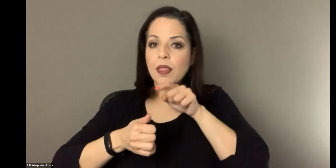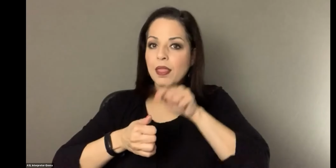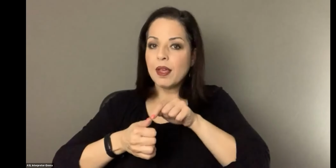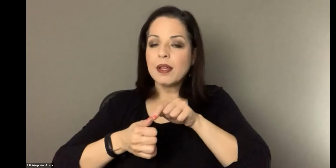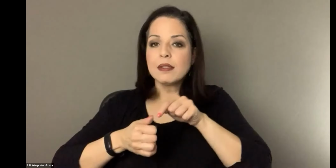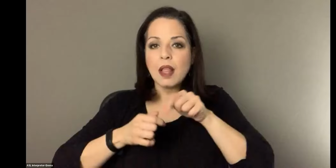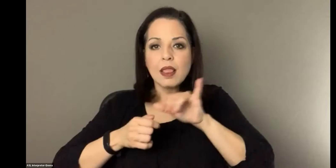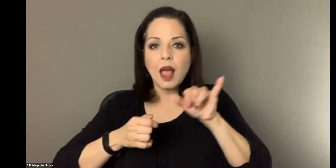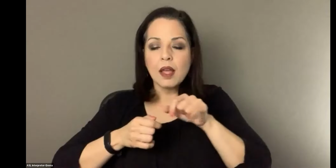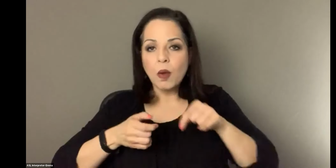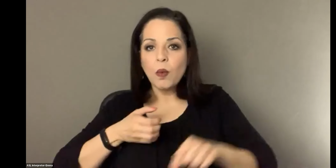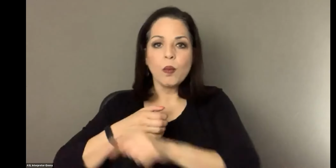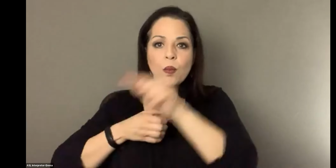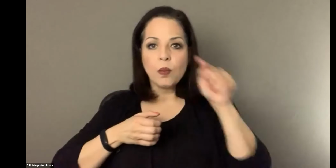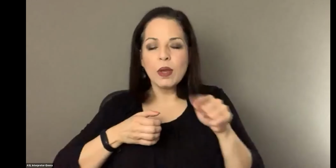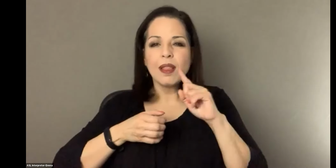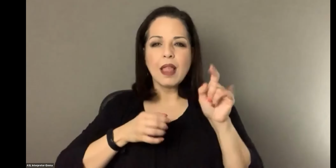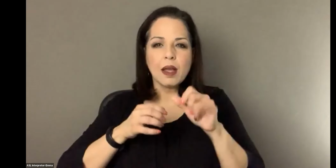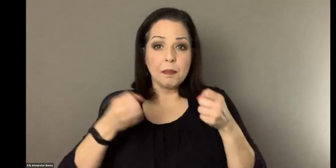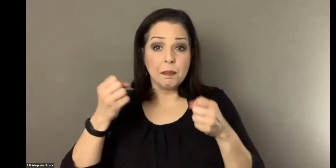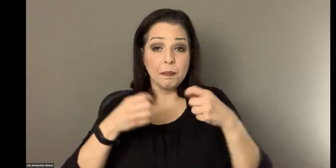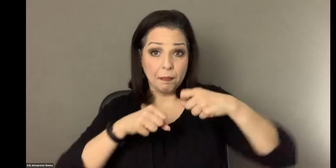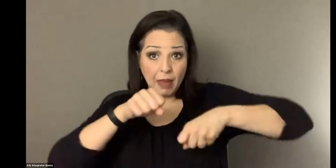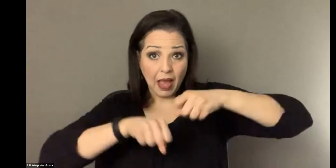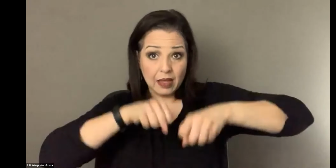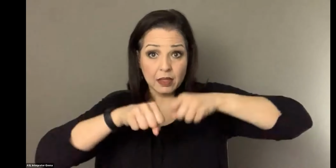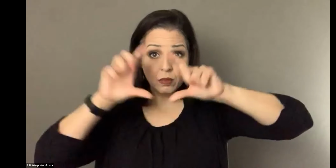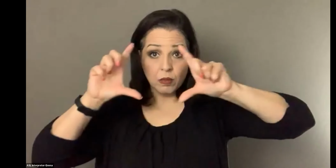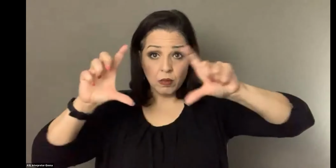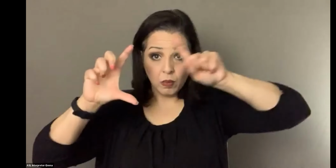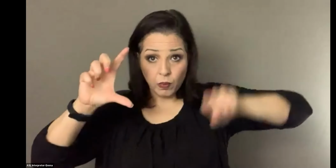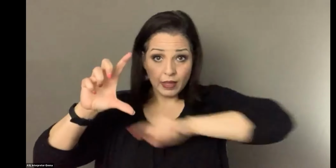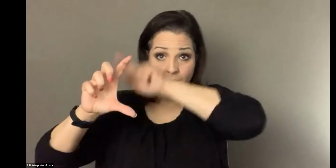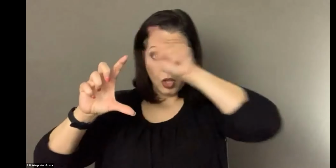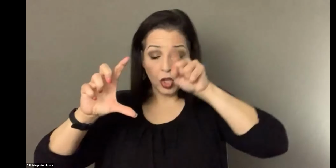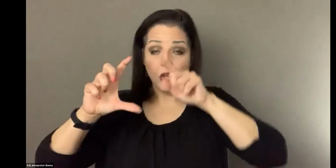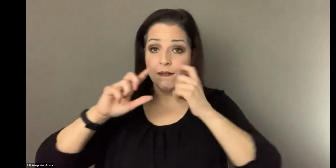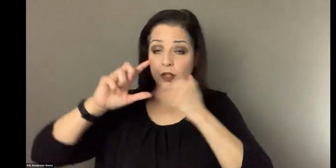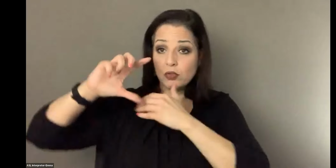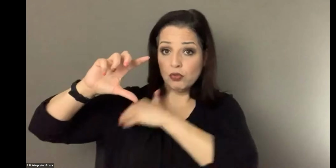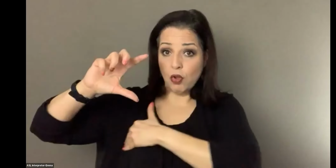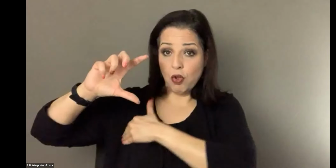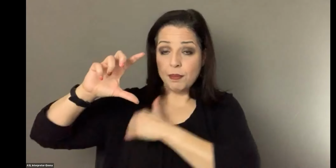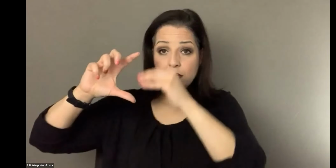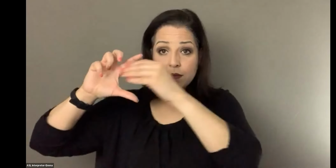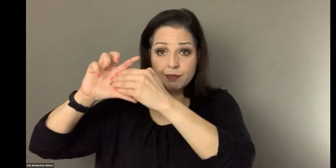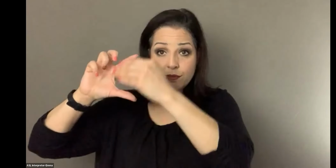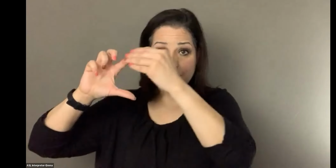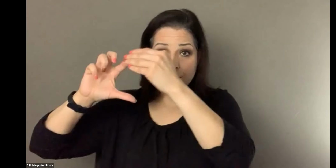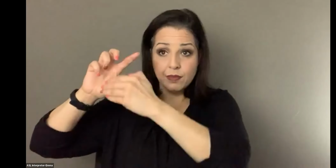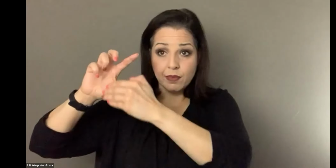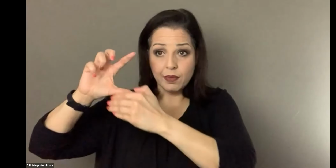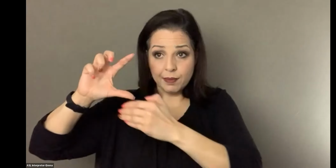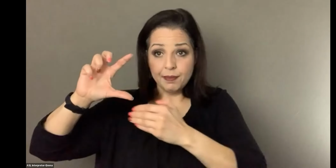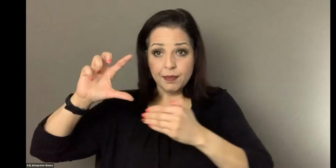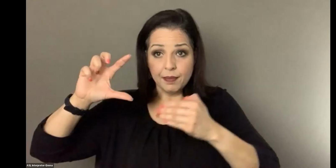a wheel, of a bicycle wheel. So you start at the, say, the armpit, you go down towards the nipple,